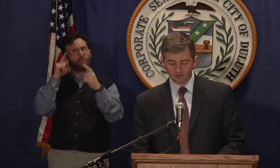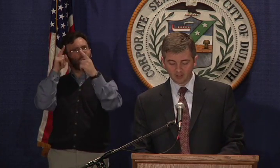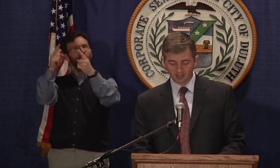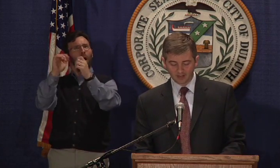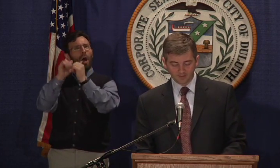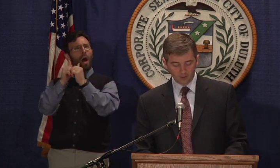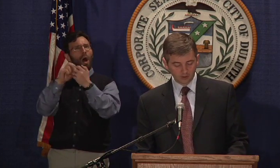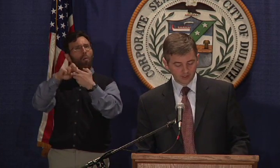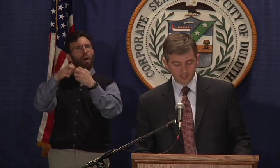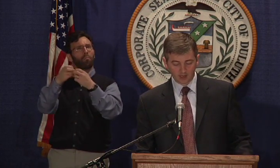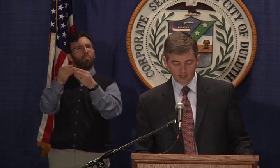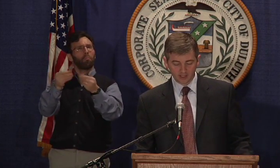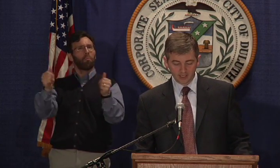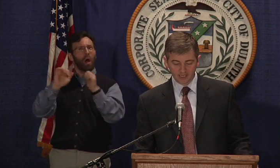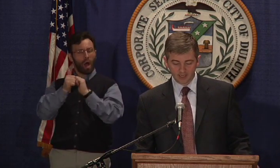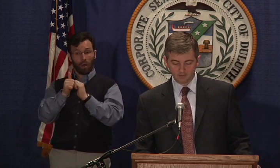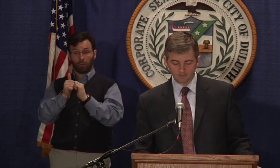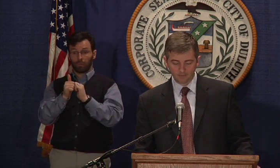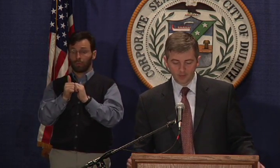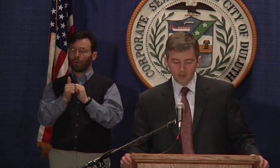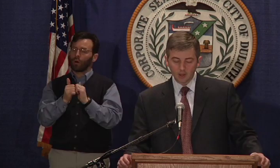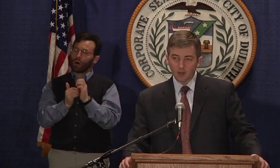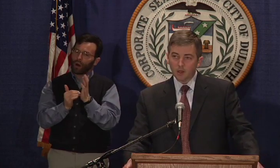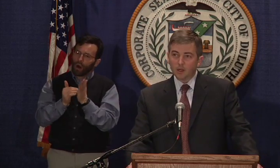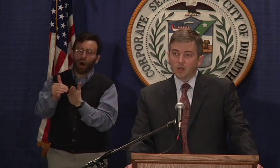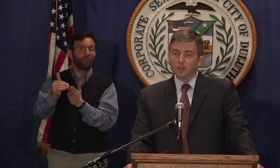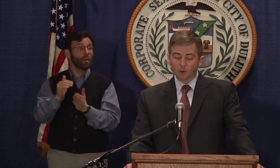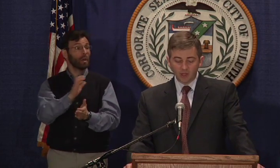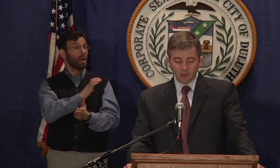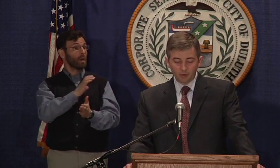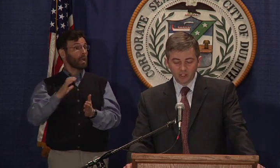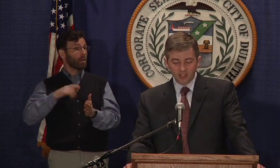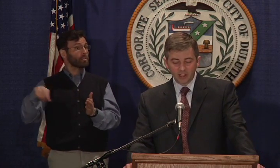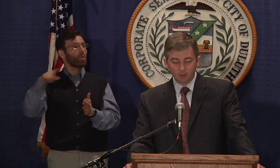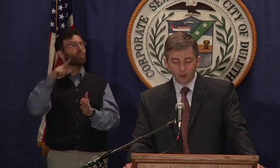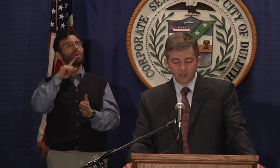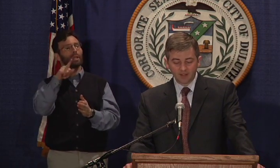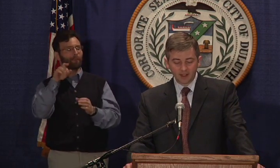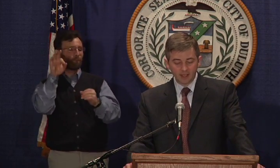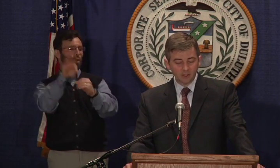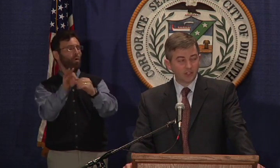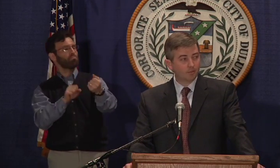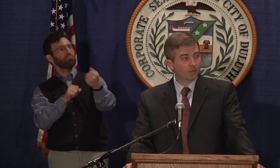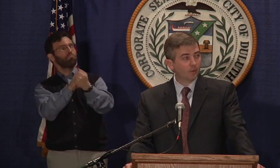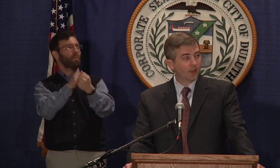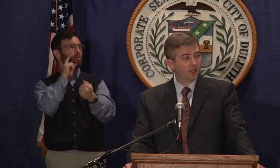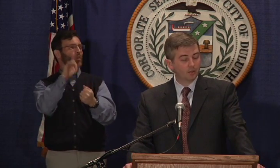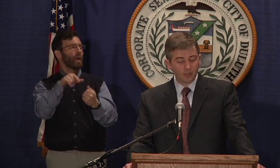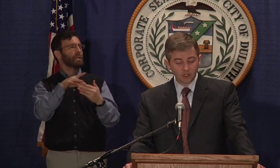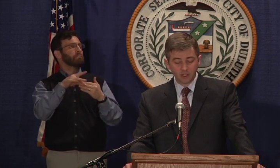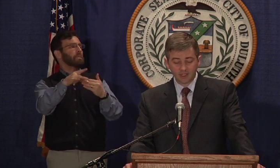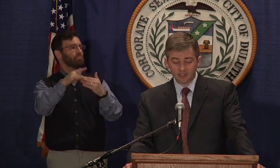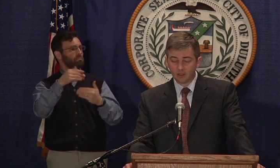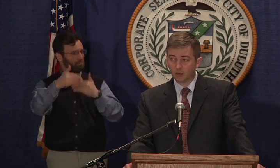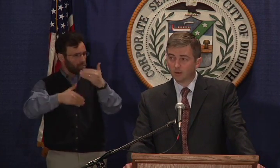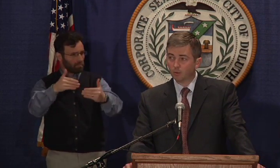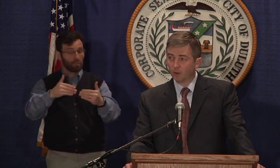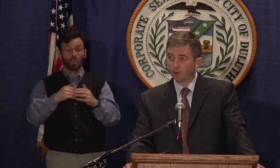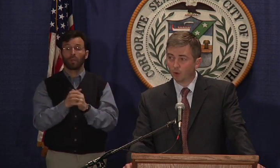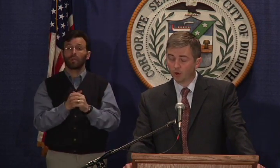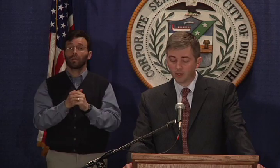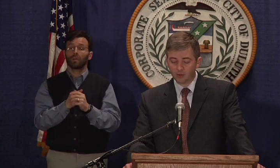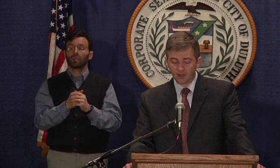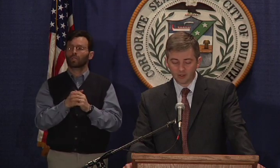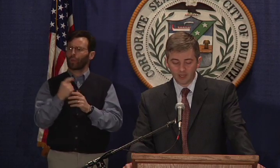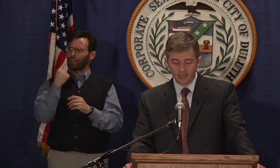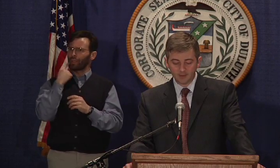councilors delivered the tough votes that our city needed. To really appreciate the importance of that leadership, we should consider where